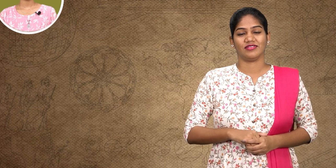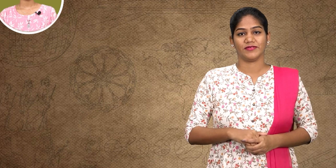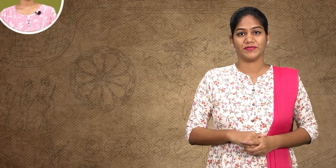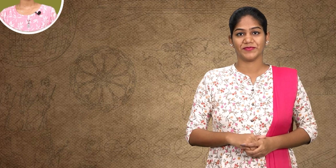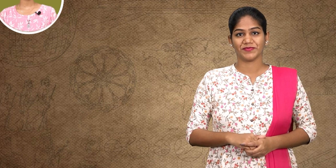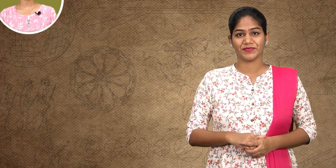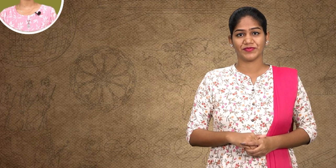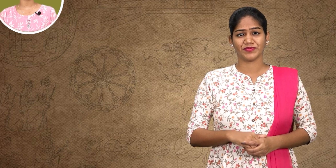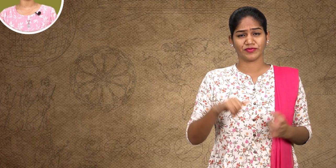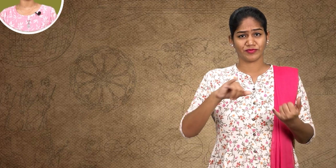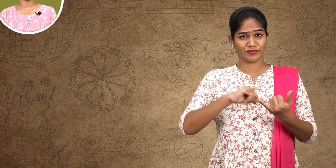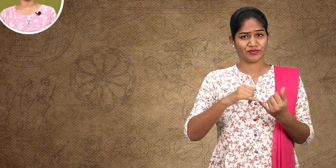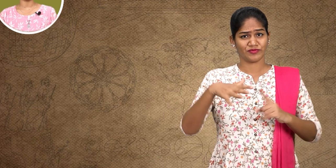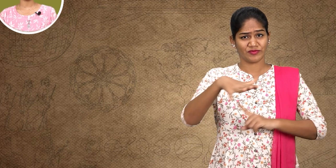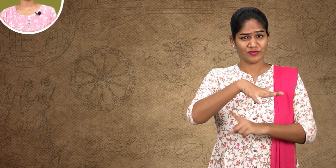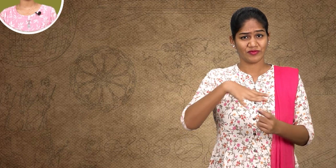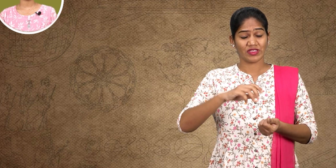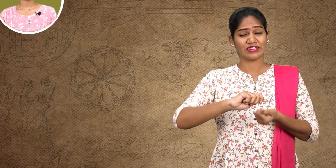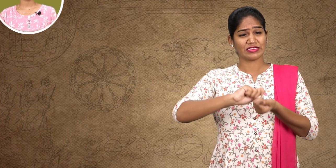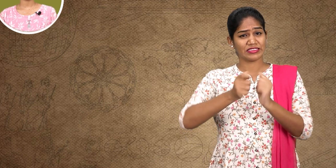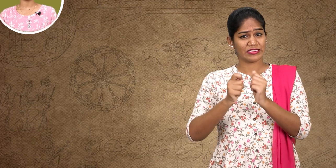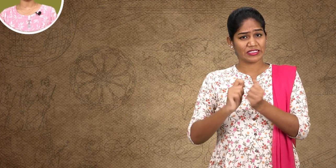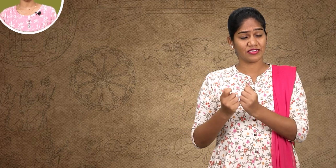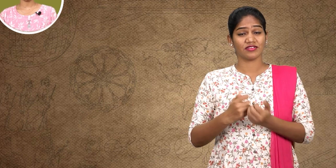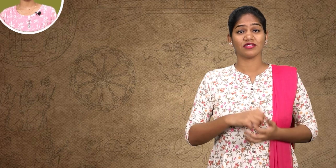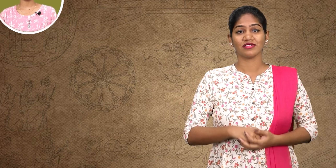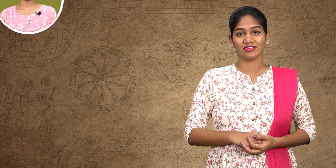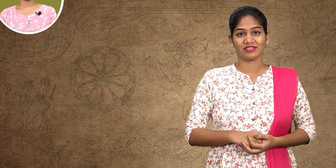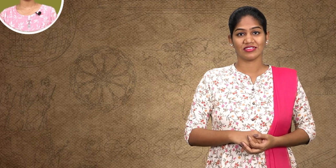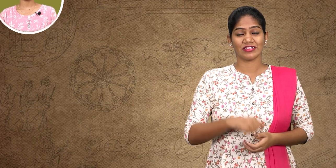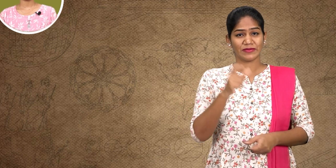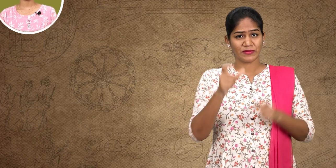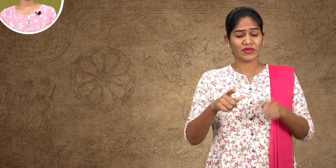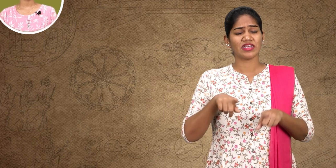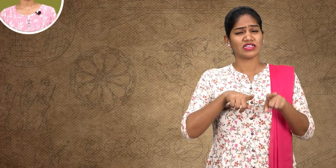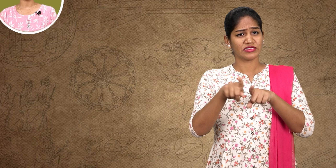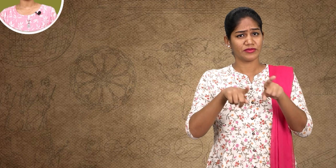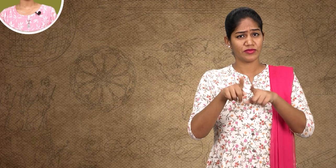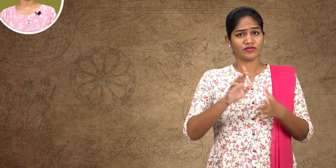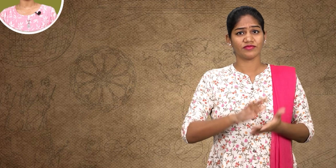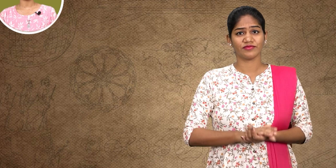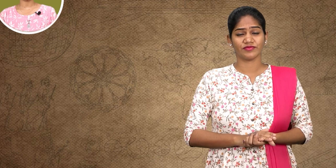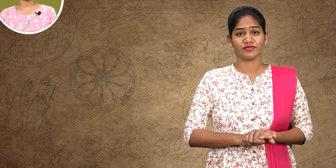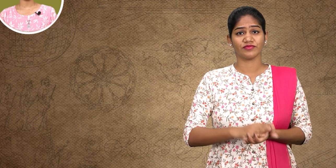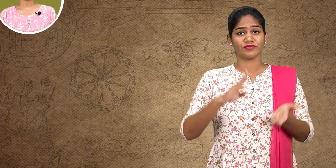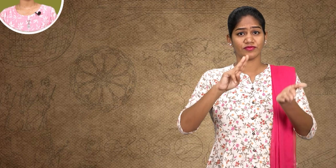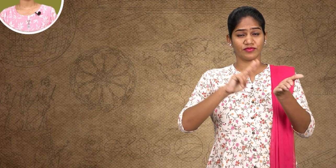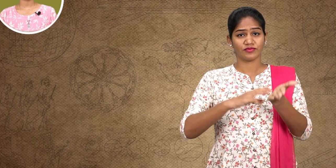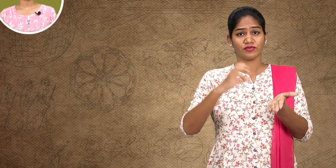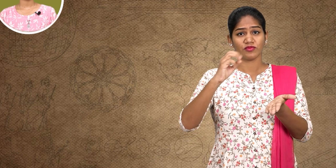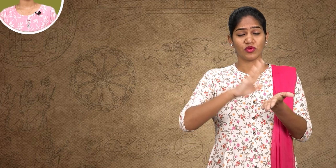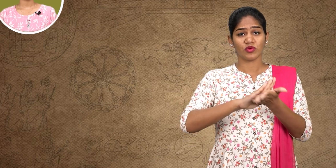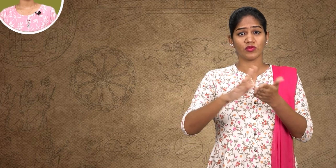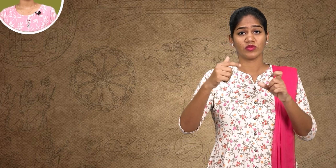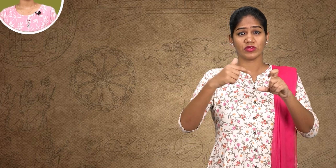Social reformer like Mohib Hussain